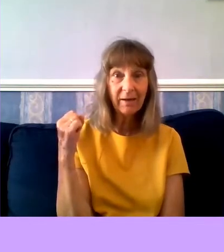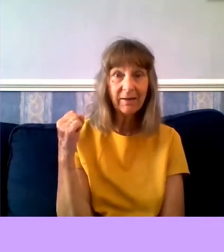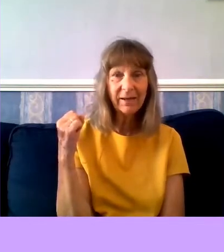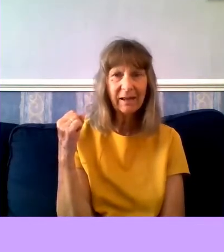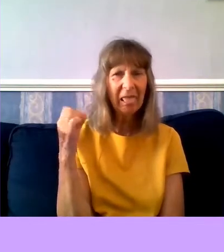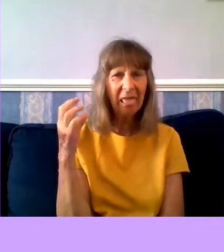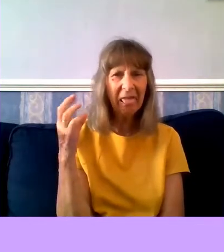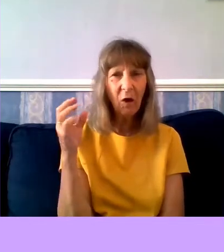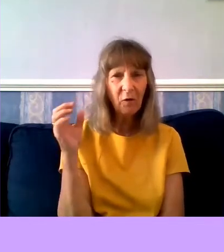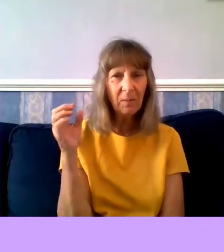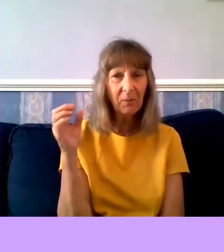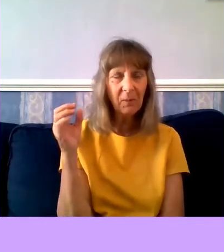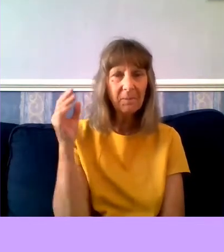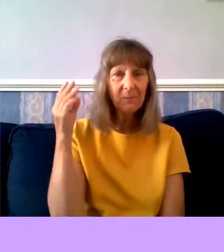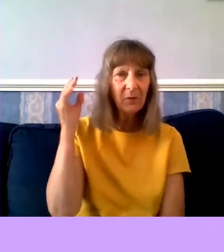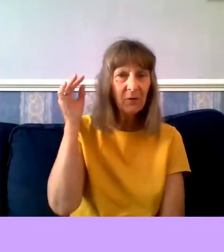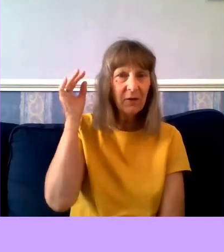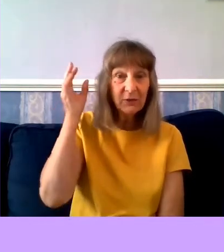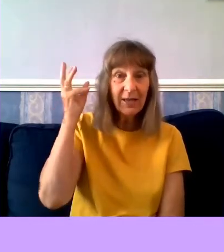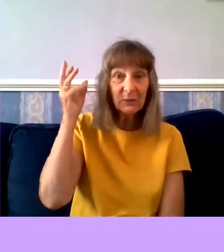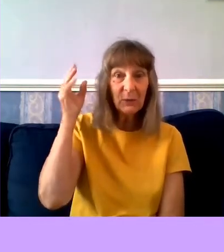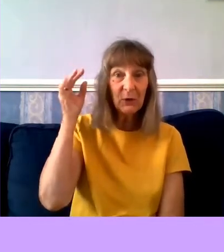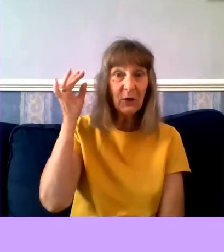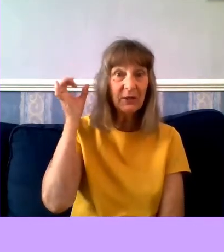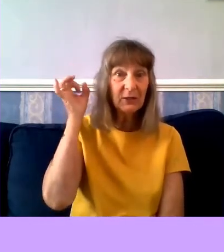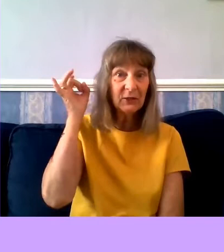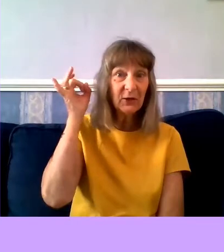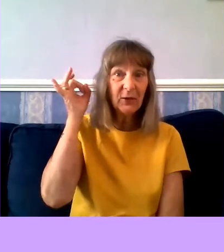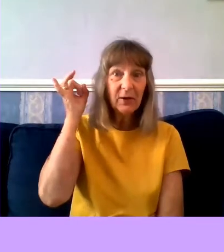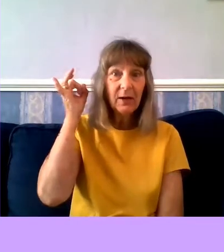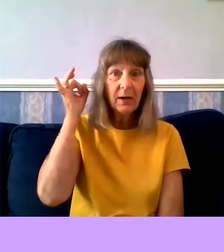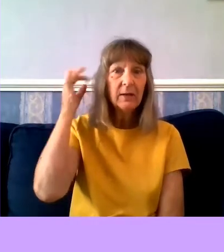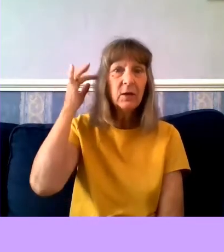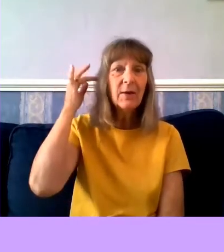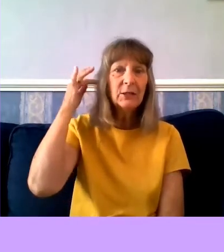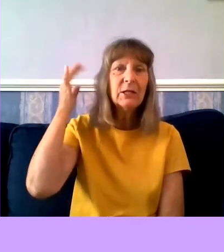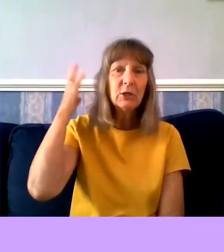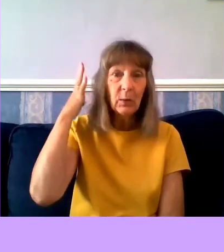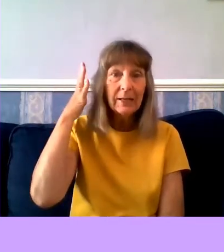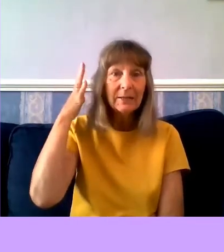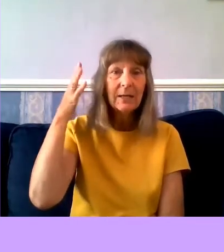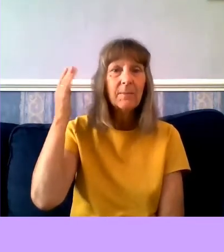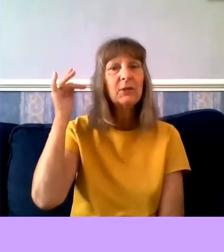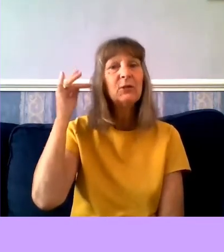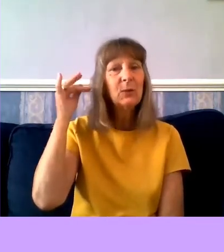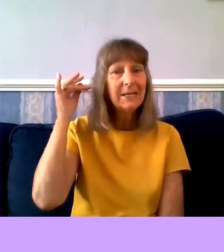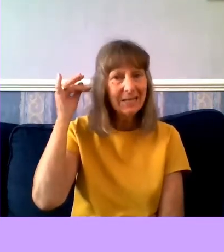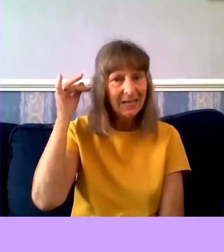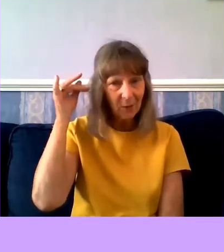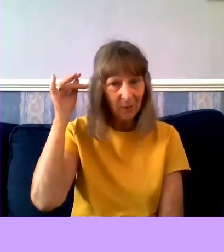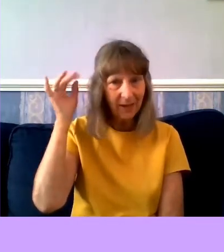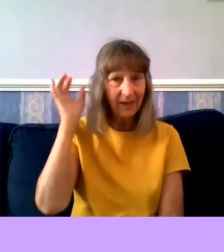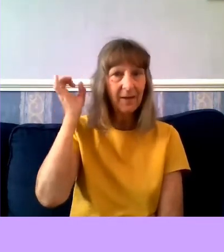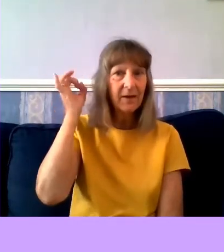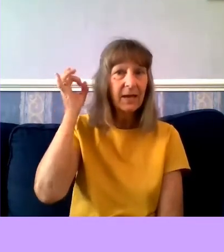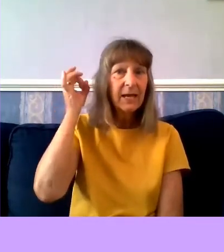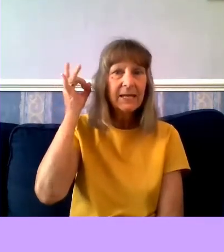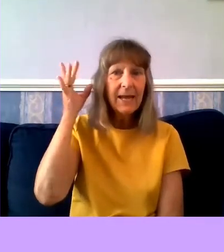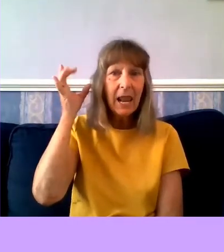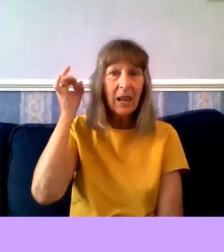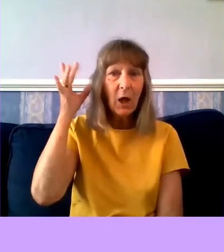ear. Yeah, horrible. Right, so that's what you're going to do. Don't actually do it, but just do it near your